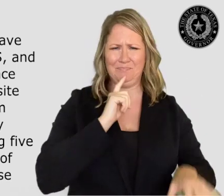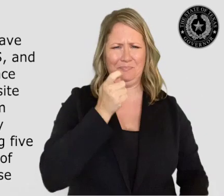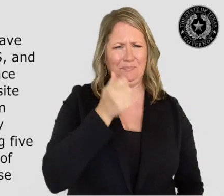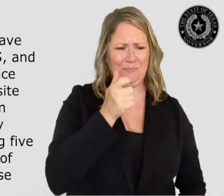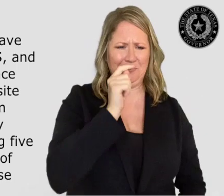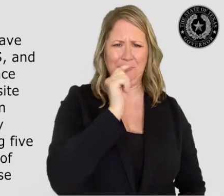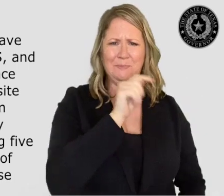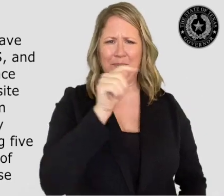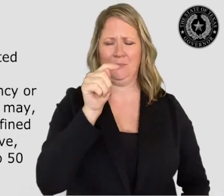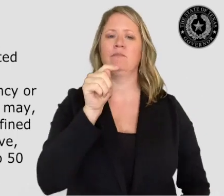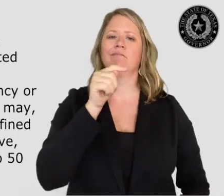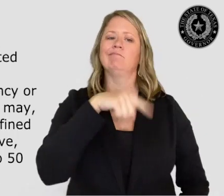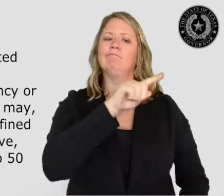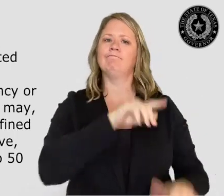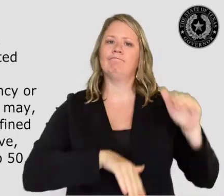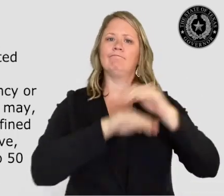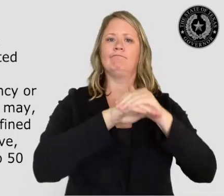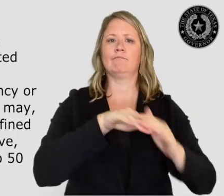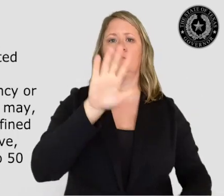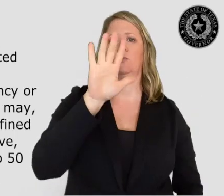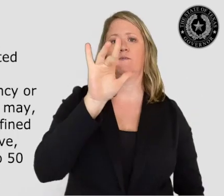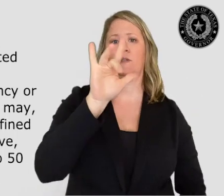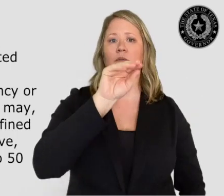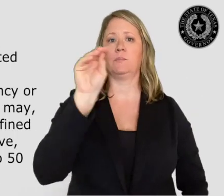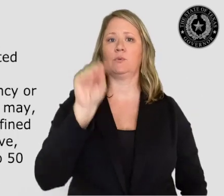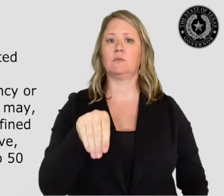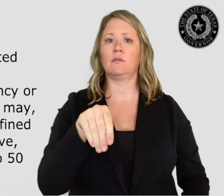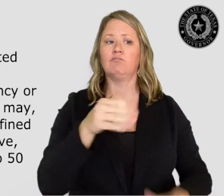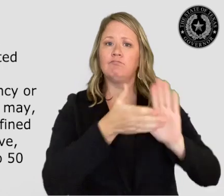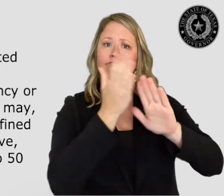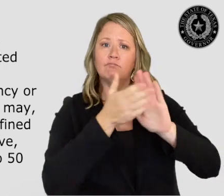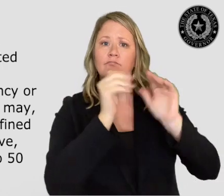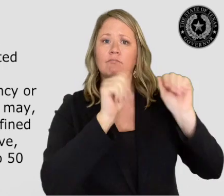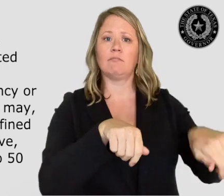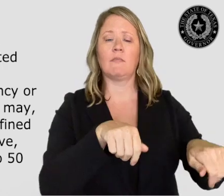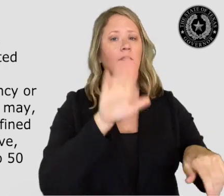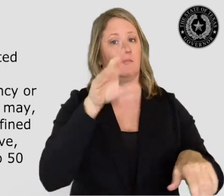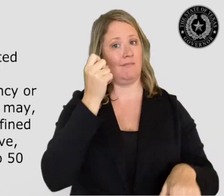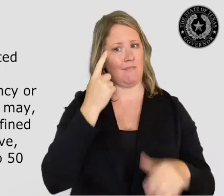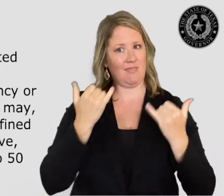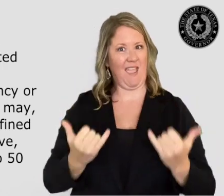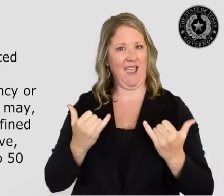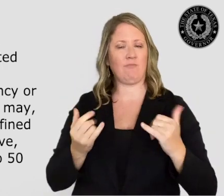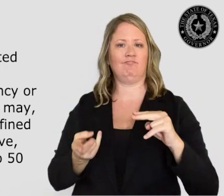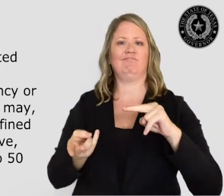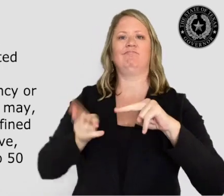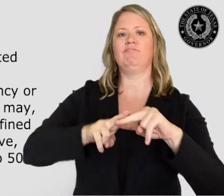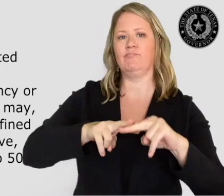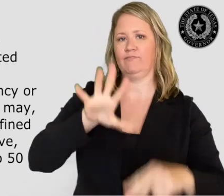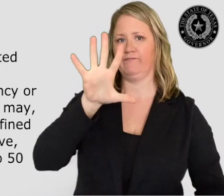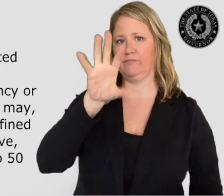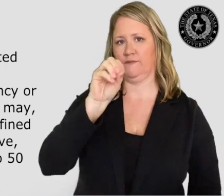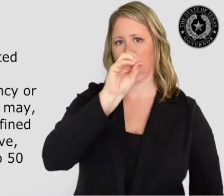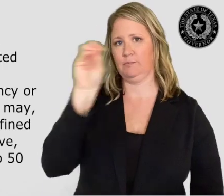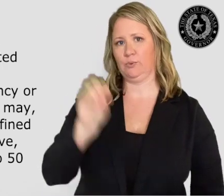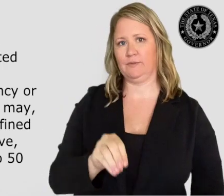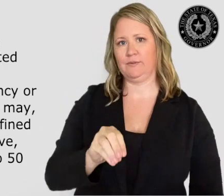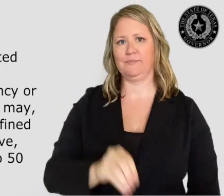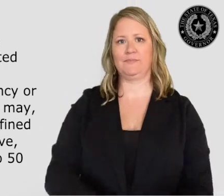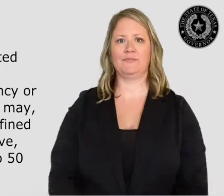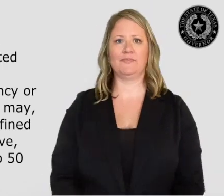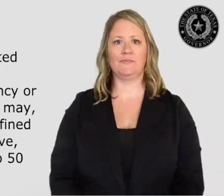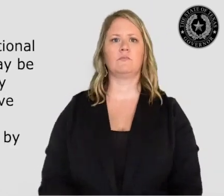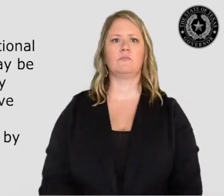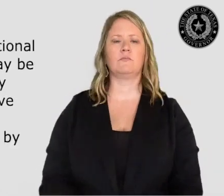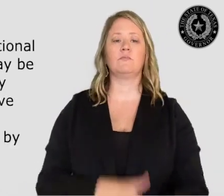of COVID-19, those services, establishments, and facilities listed above with 25% occupancy or operating limits may, as otherwise defined and limited